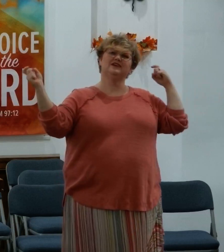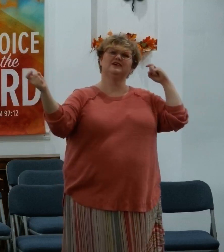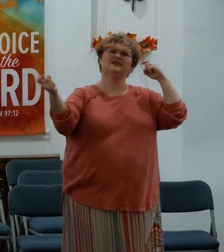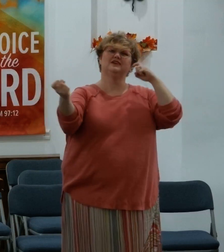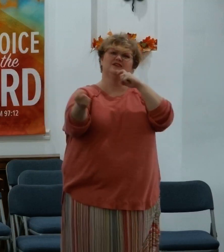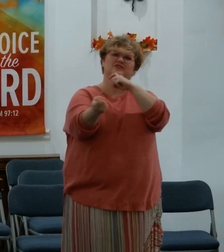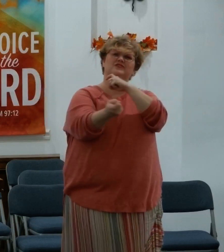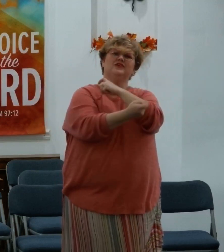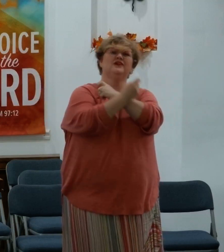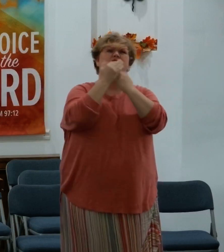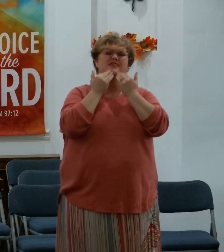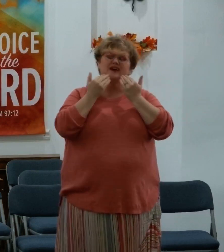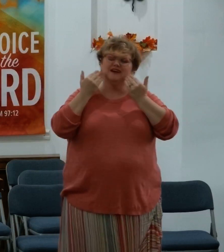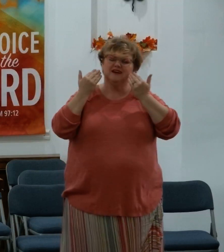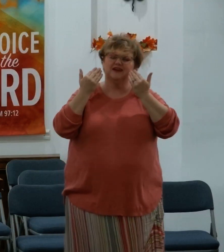changed.